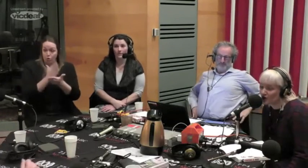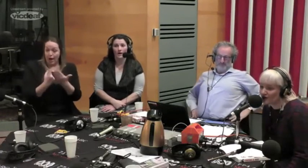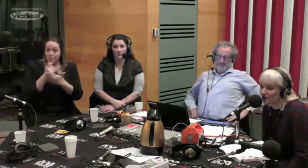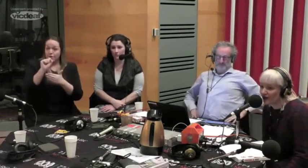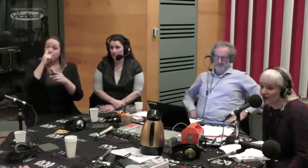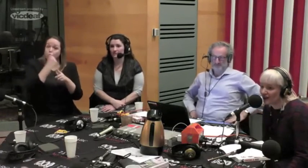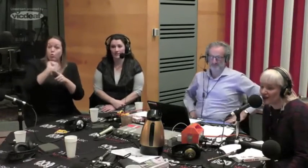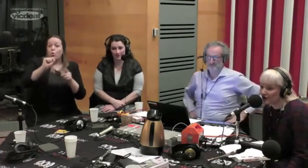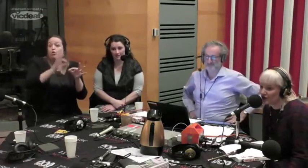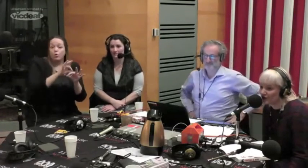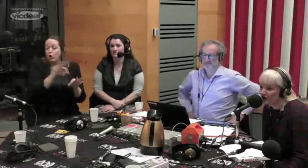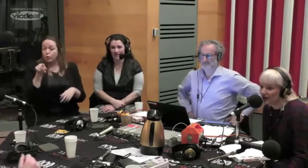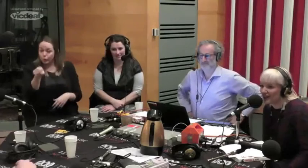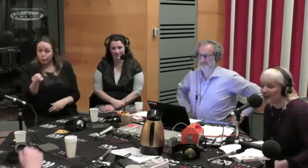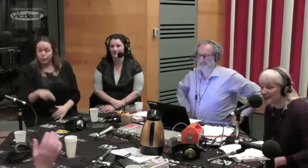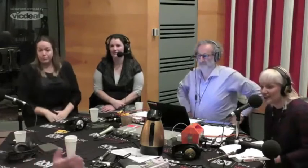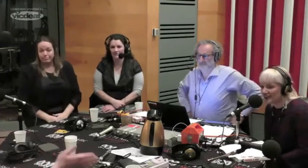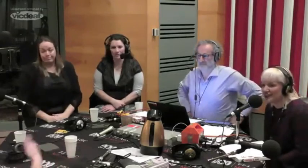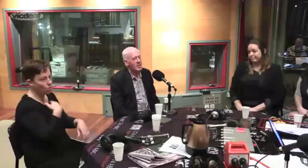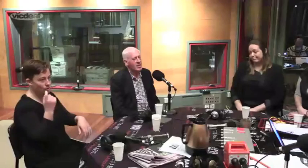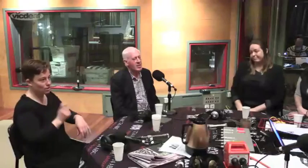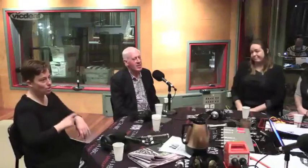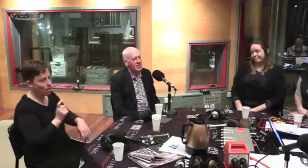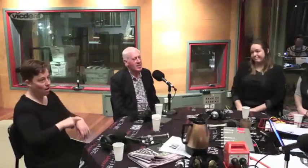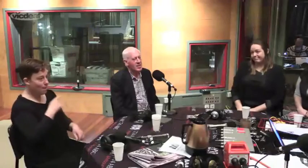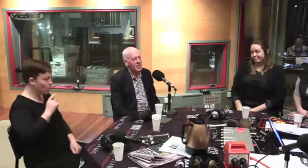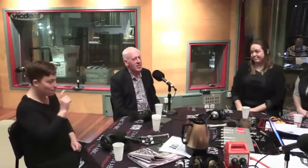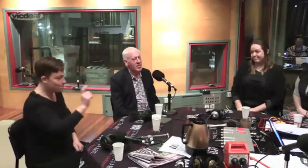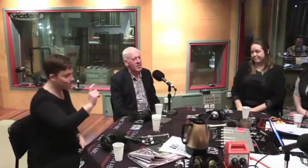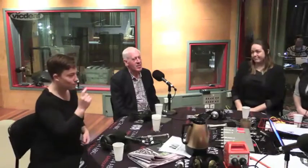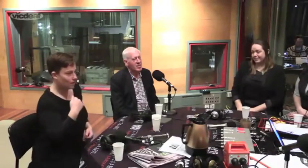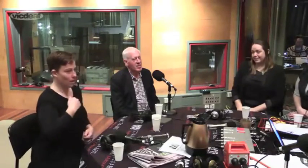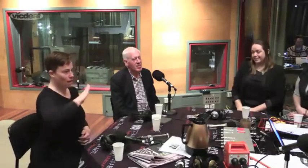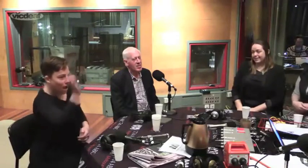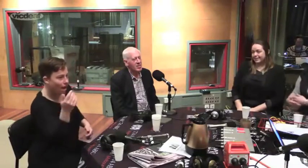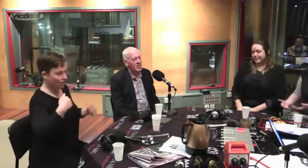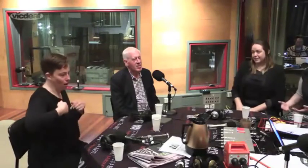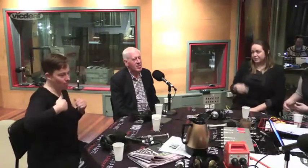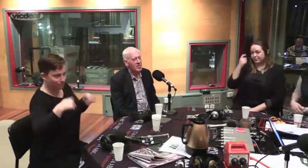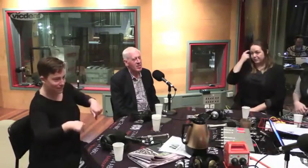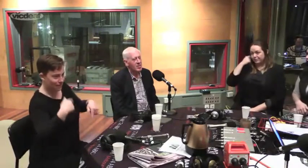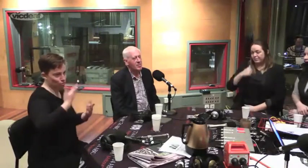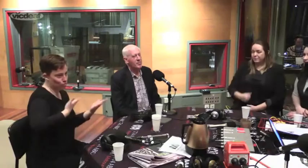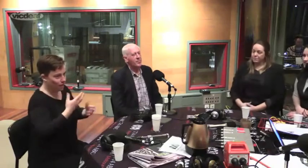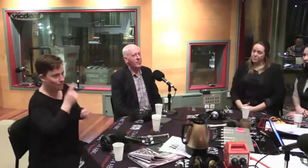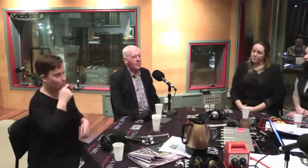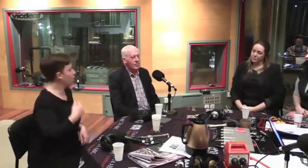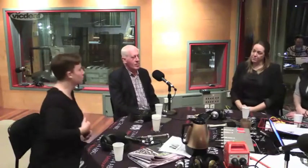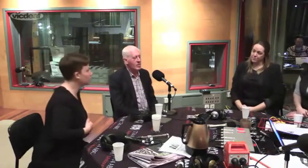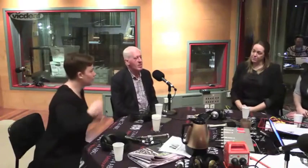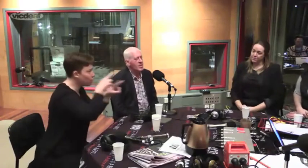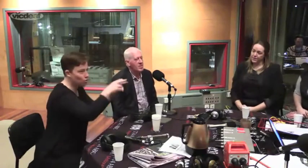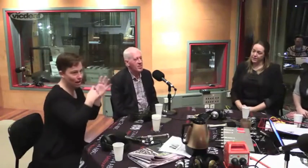your interpreters rather than to you. Yes, all the time. Yeah. All the time. So, I'll go somewhere and introduce